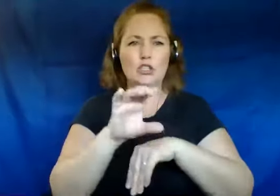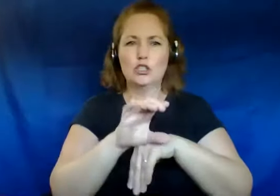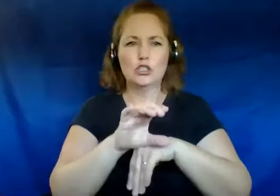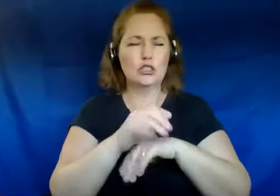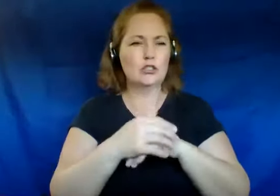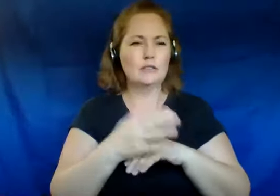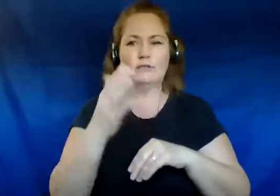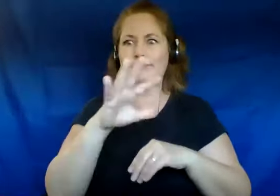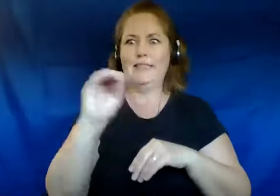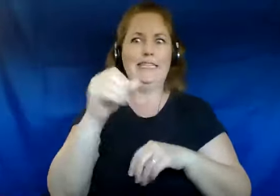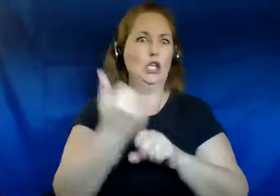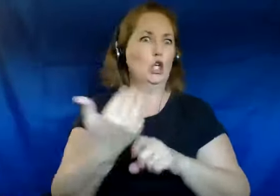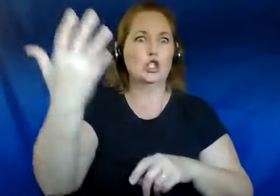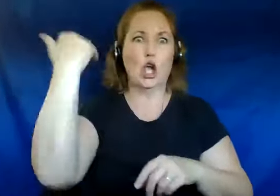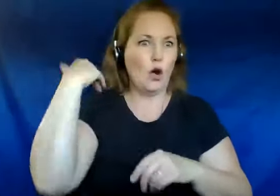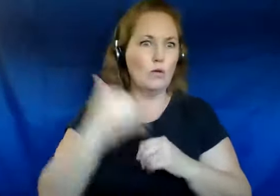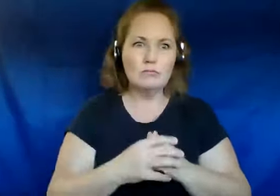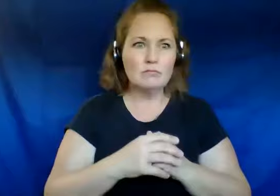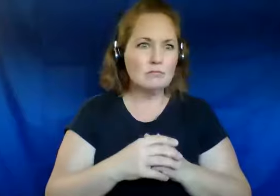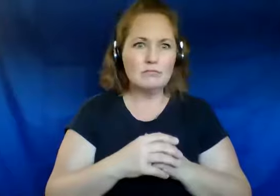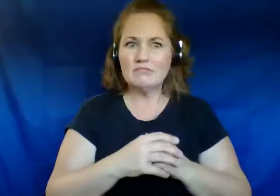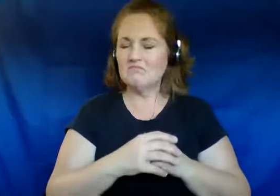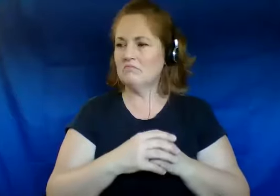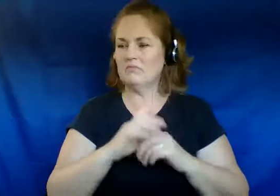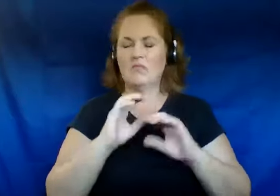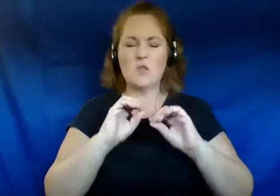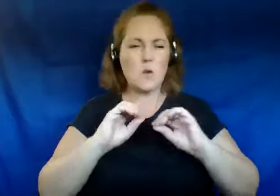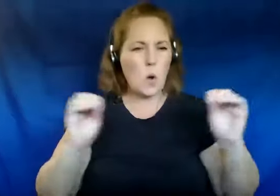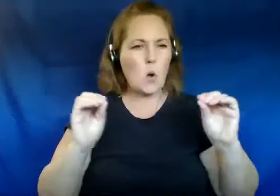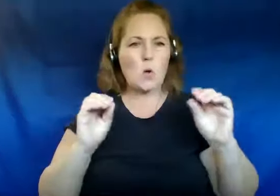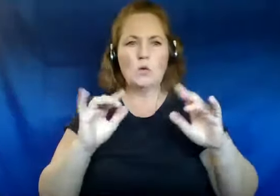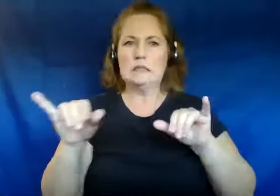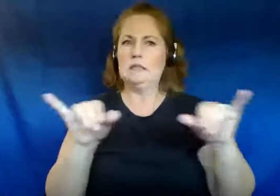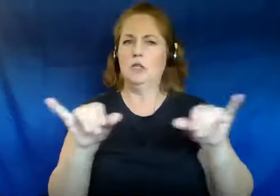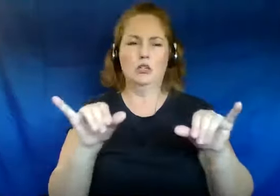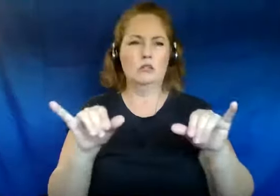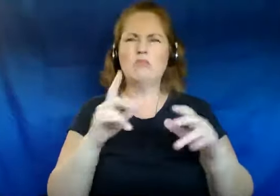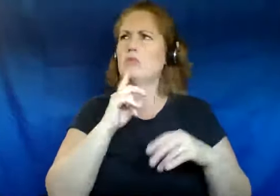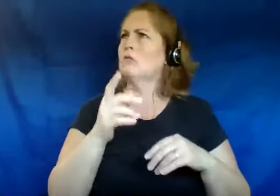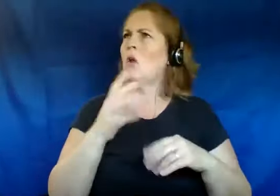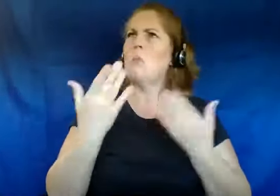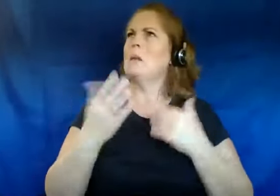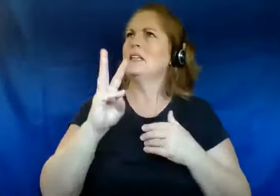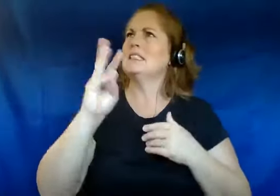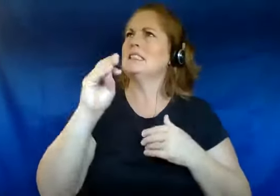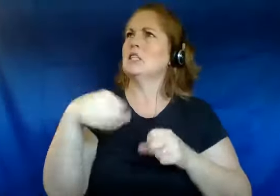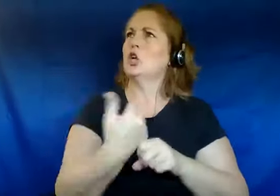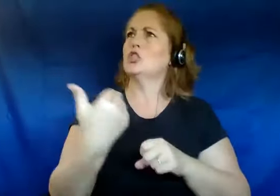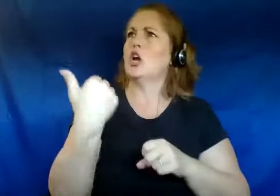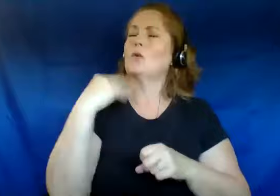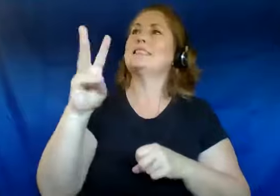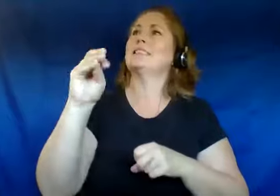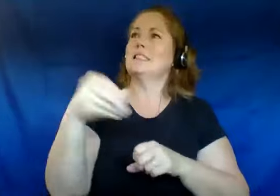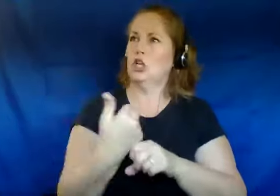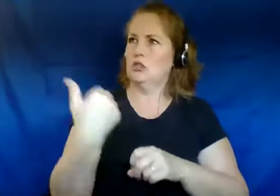50 years ago. Absolutely, or longer than 70 60 years ago, 60 years ago.